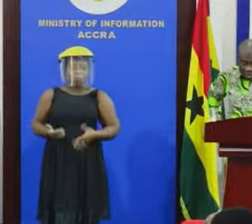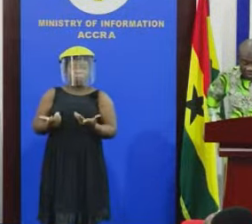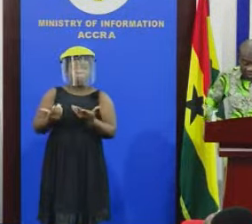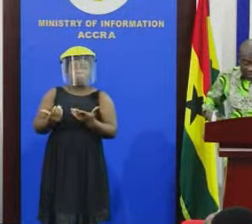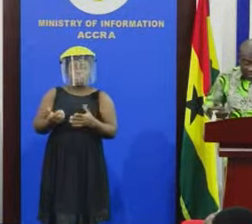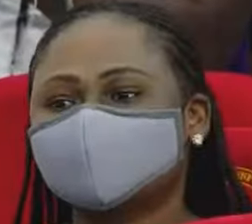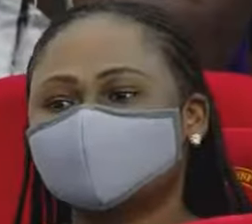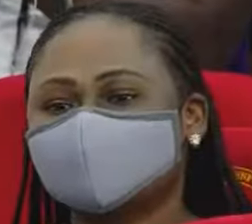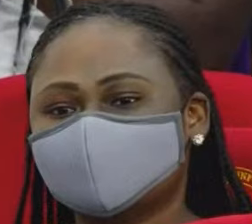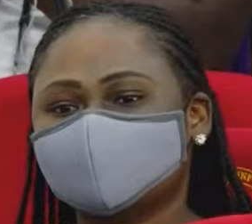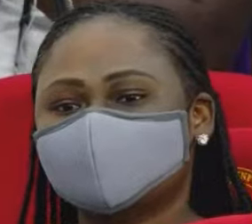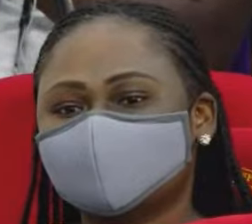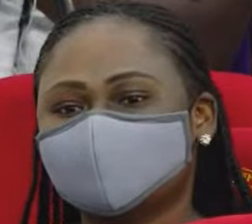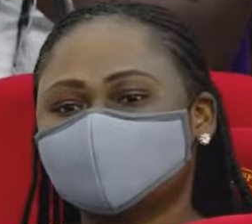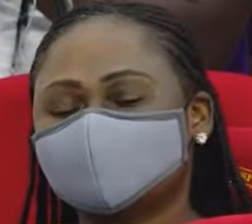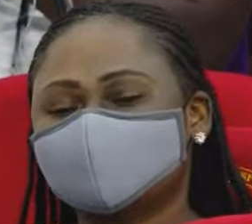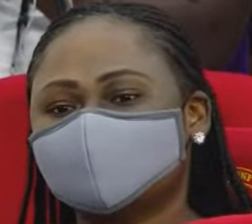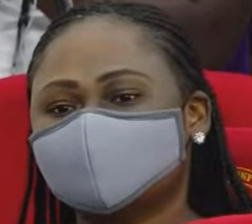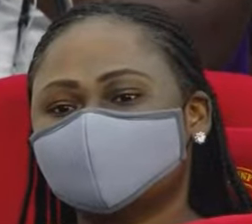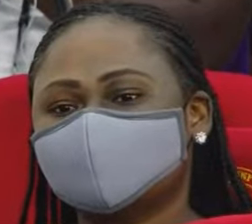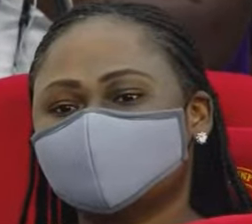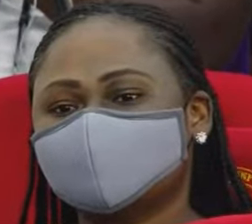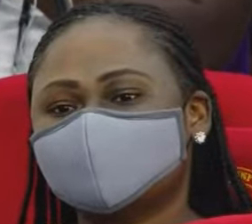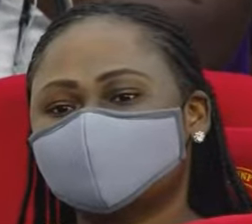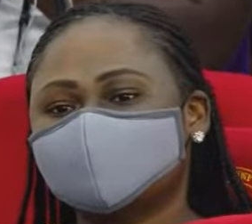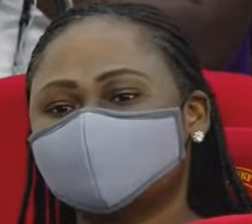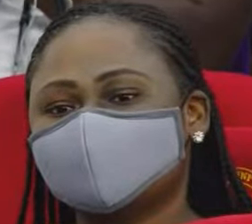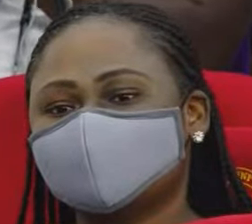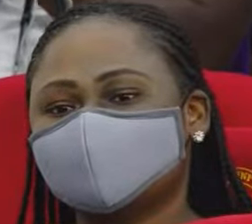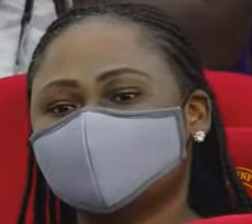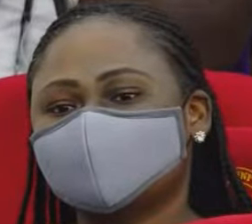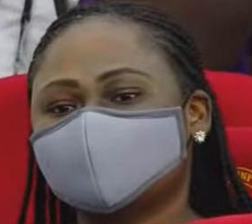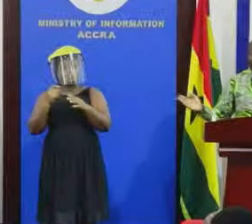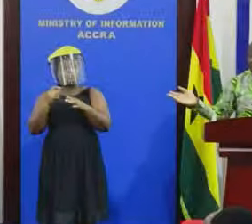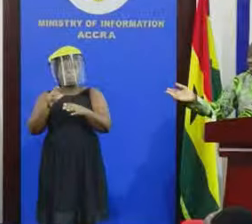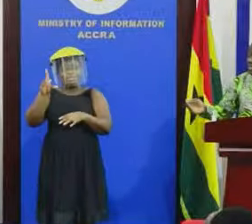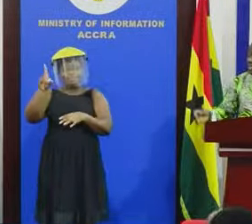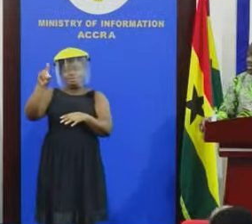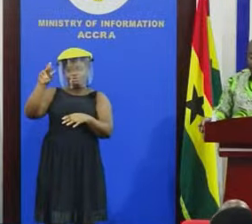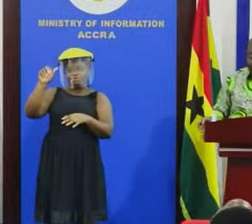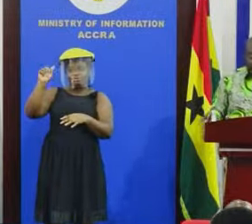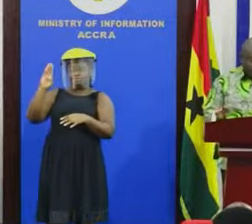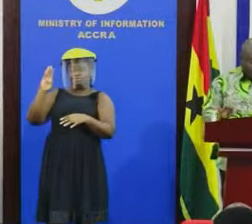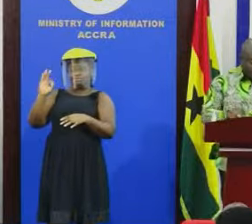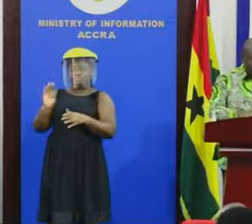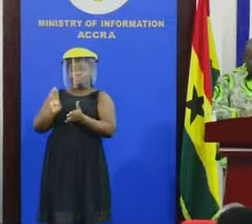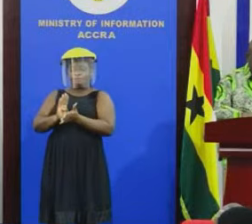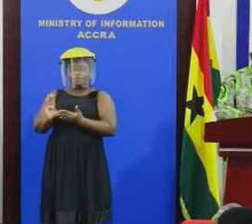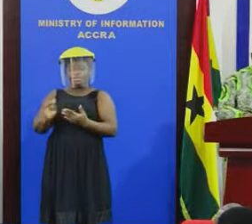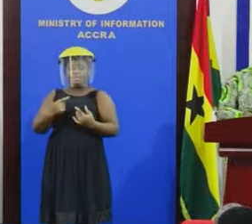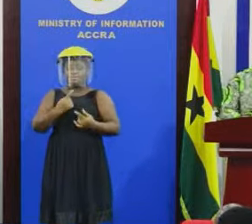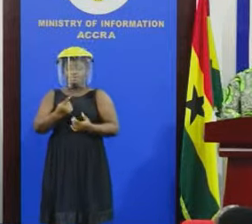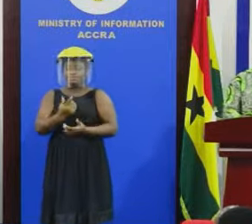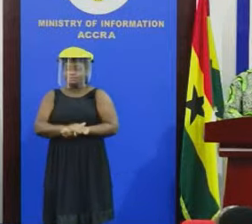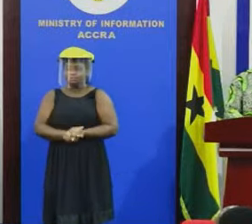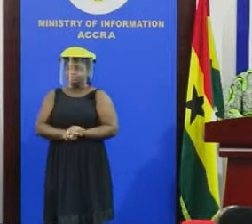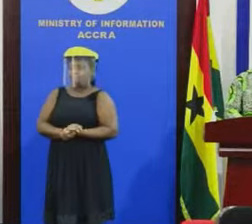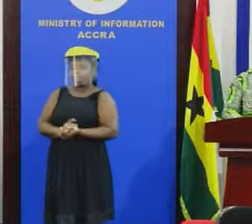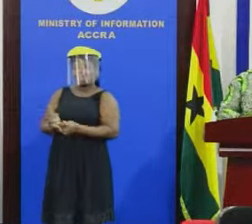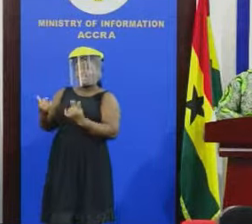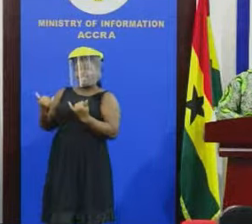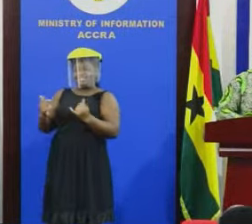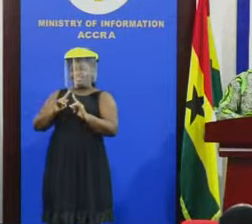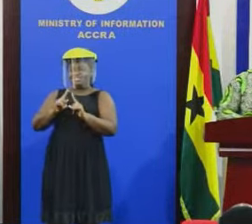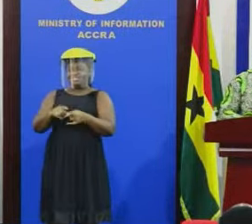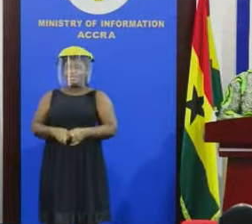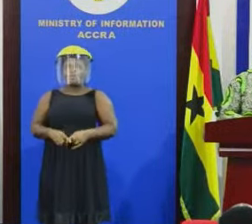on costs, and then the last questions on the draft bill that she has cited. Okay, so I